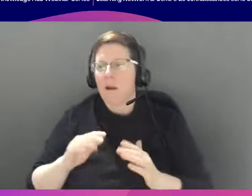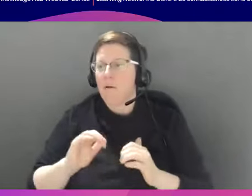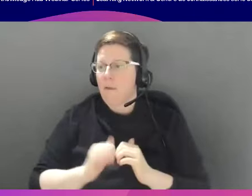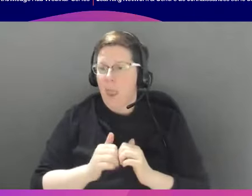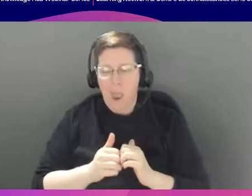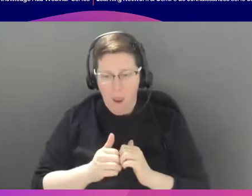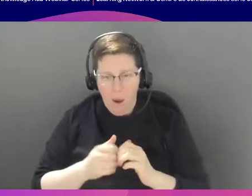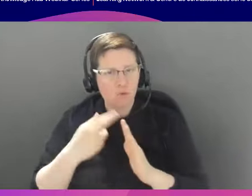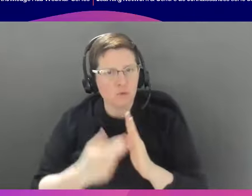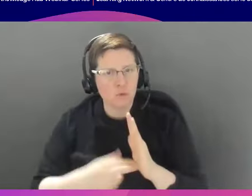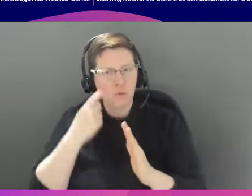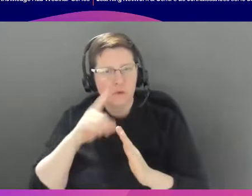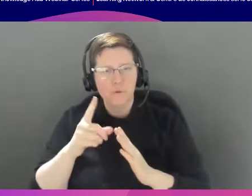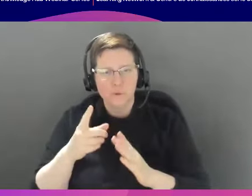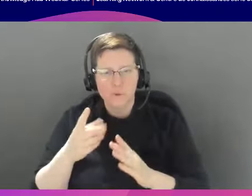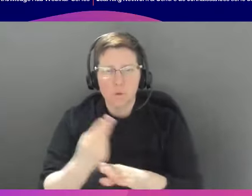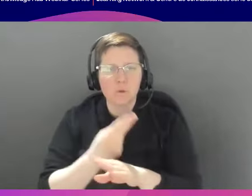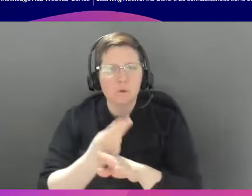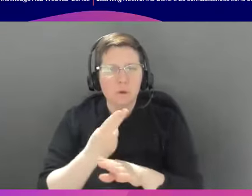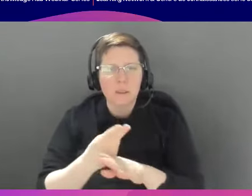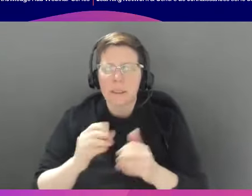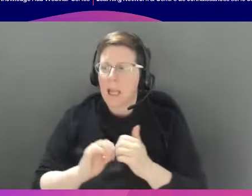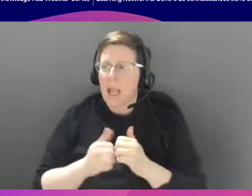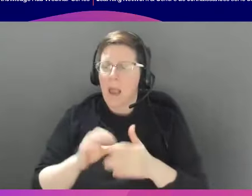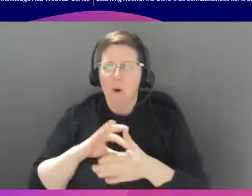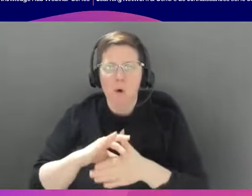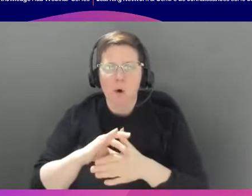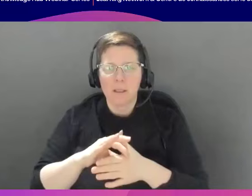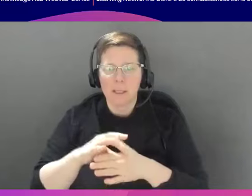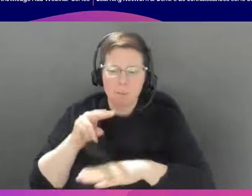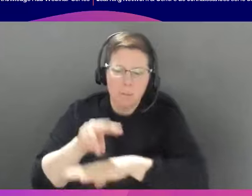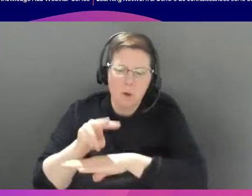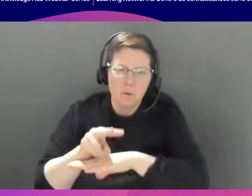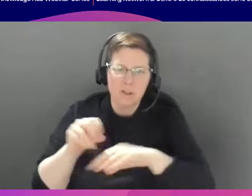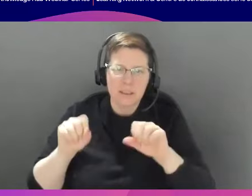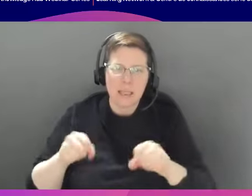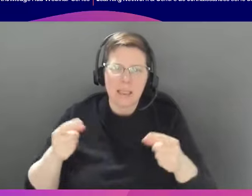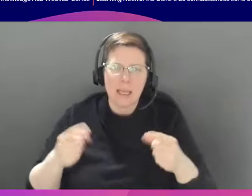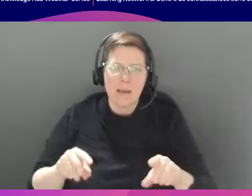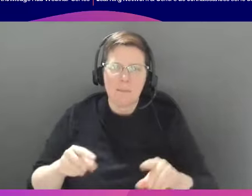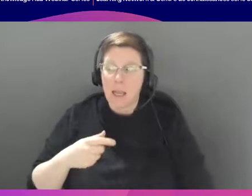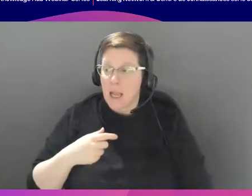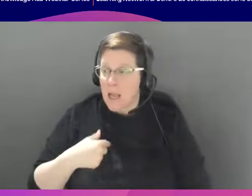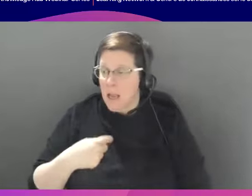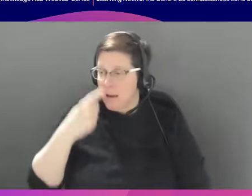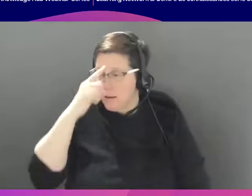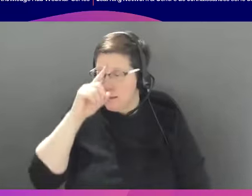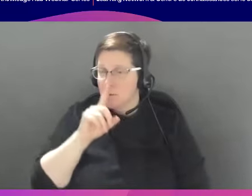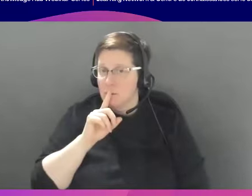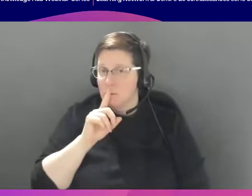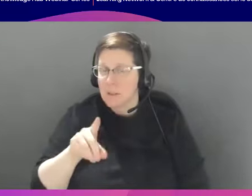like how content moderation can happen. And so I think it really is a collaboration